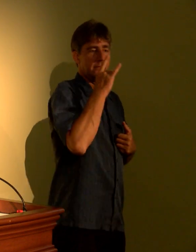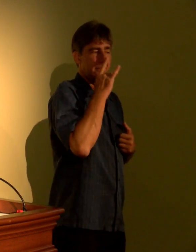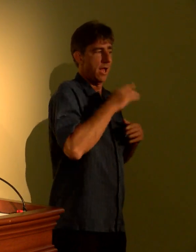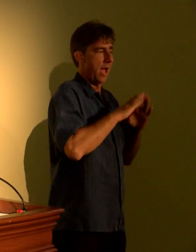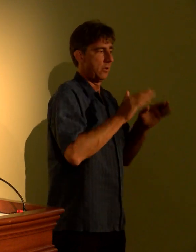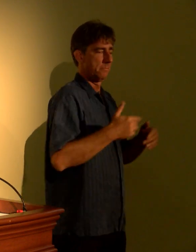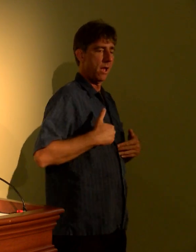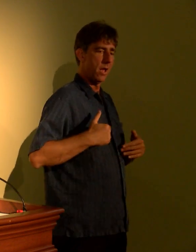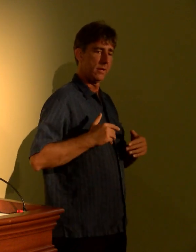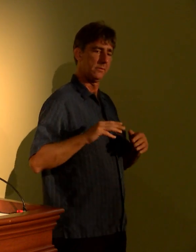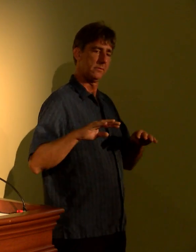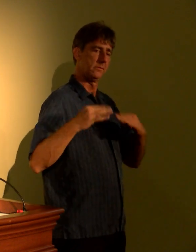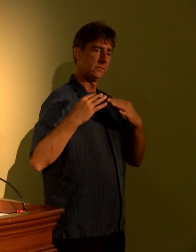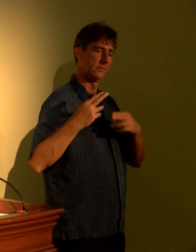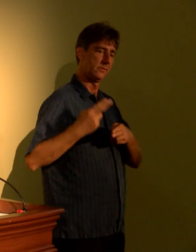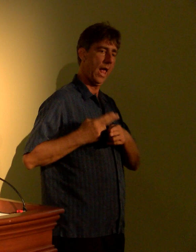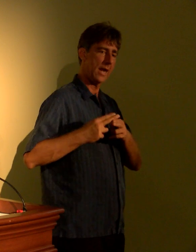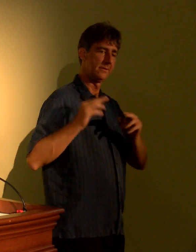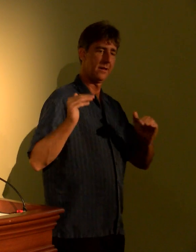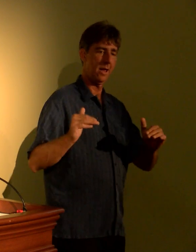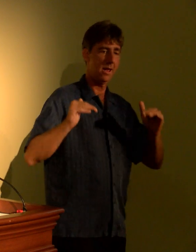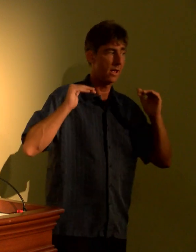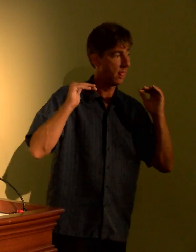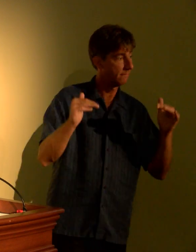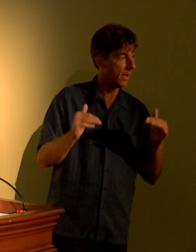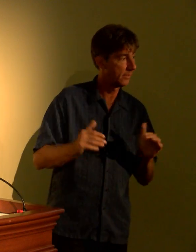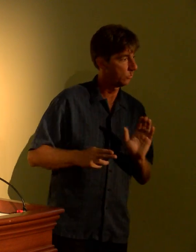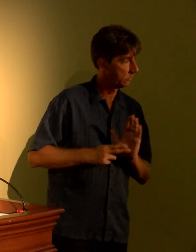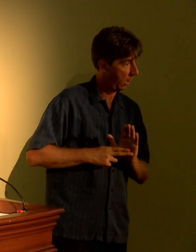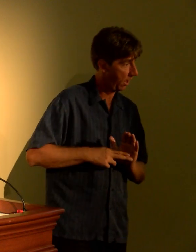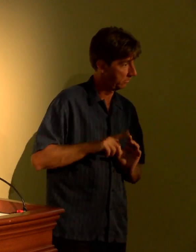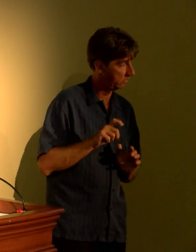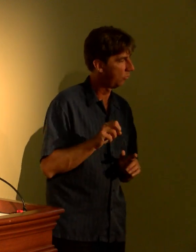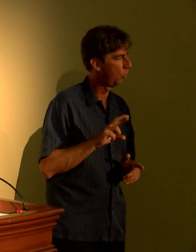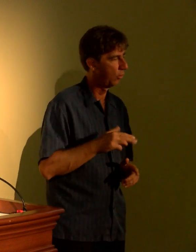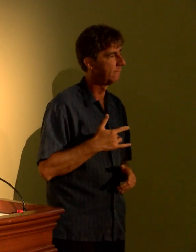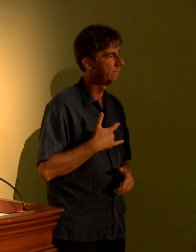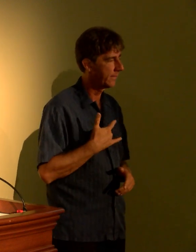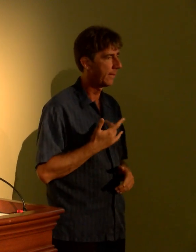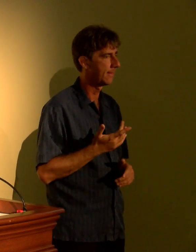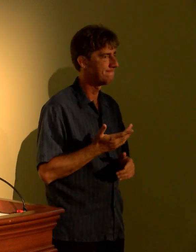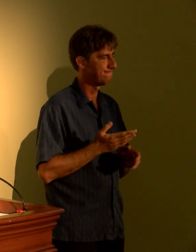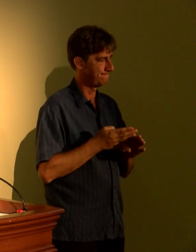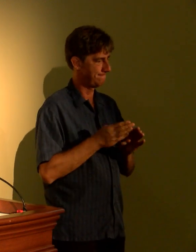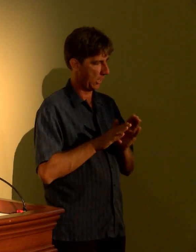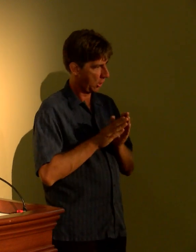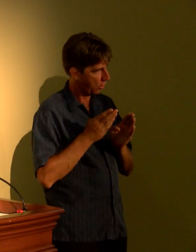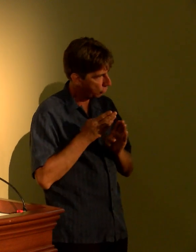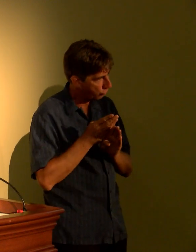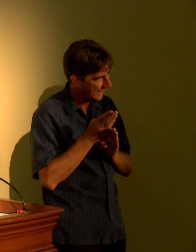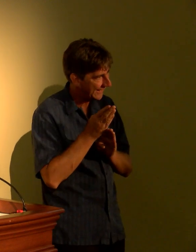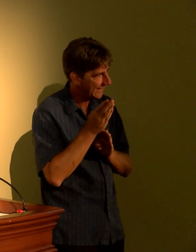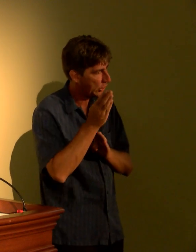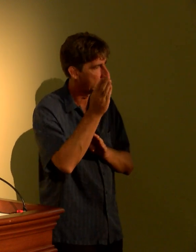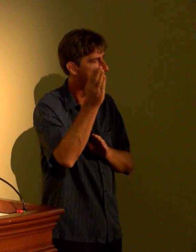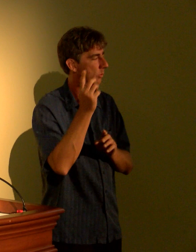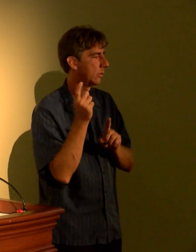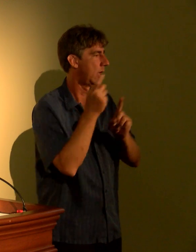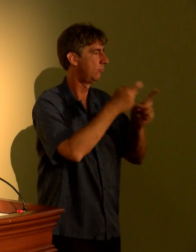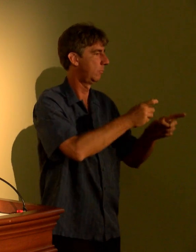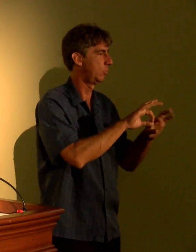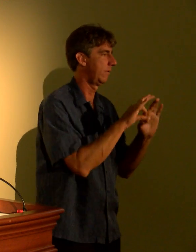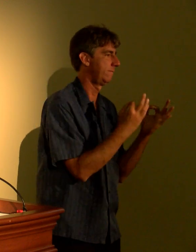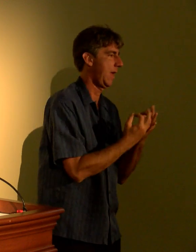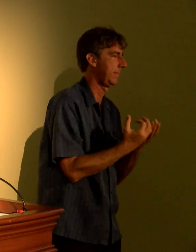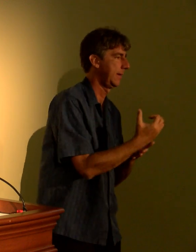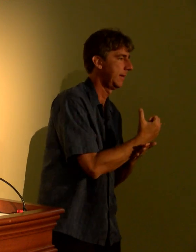this grand house? Or did he feel compelled to build his career in order to contribute to the family income to